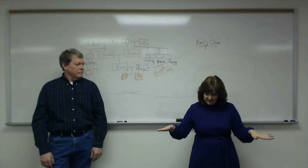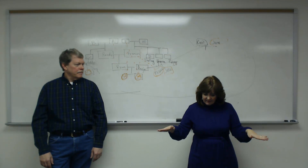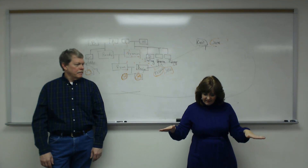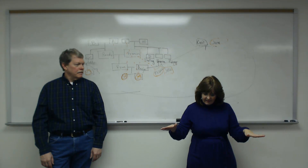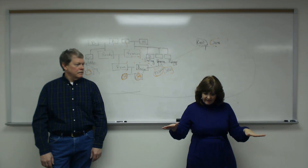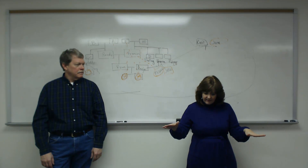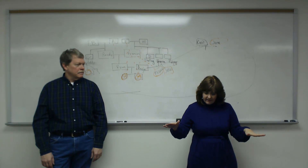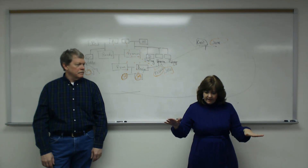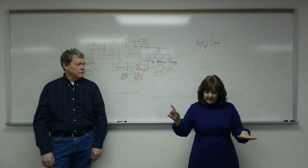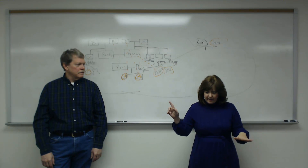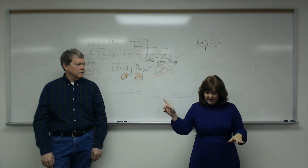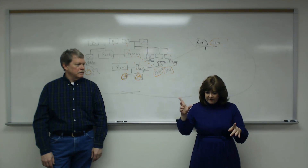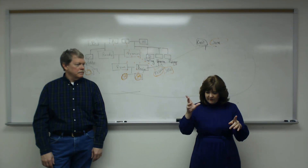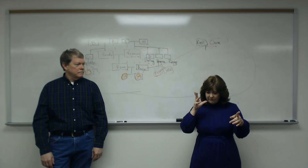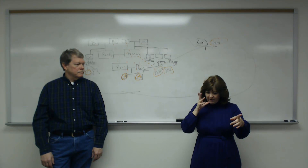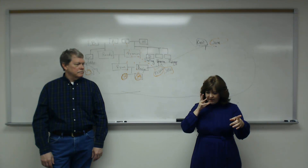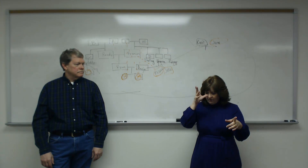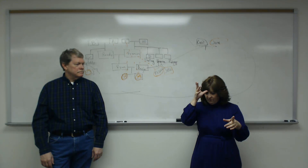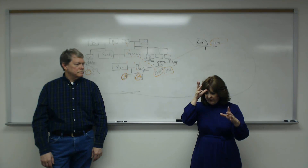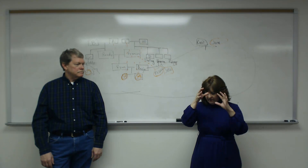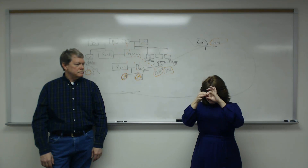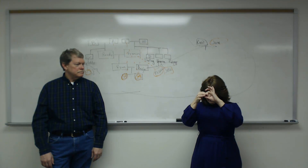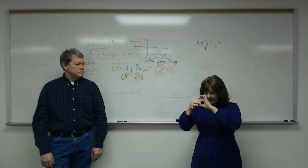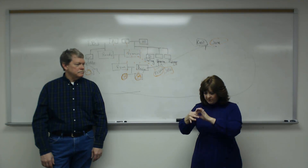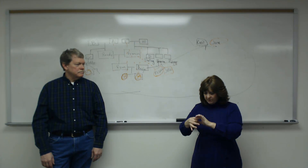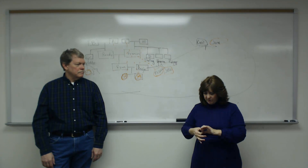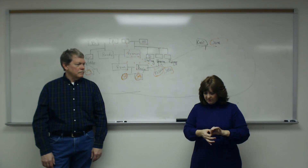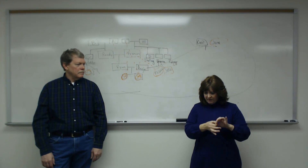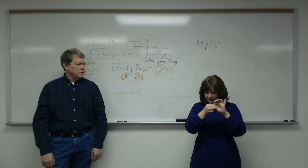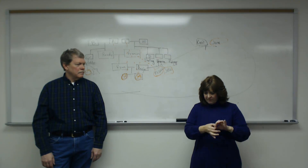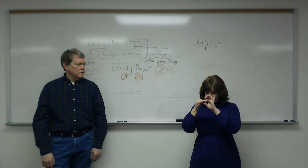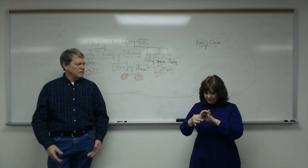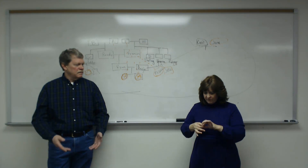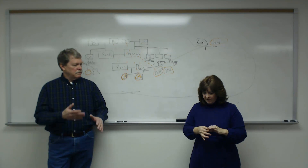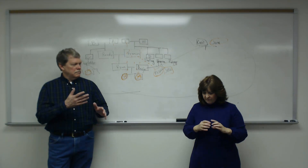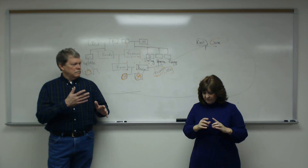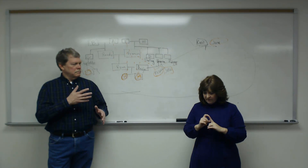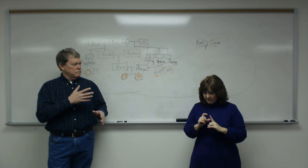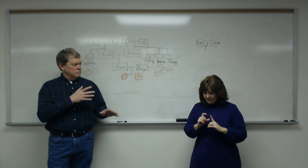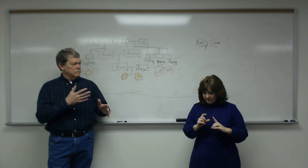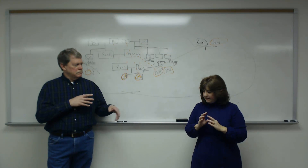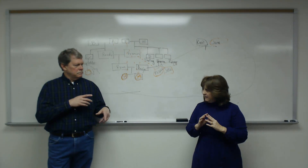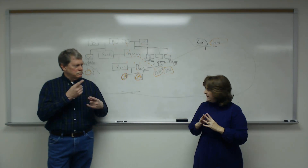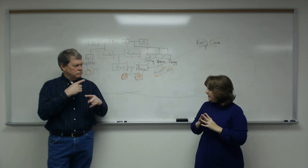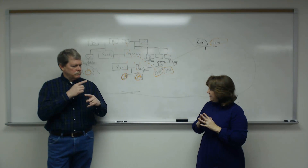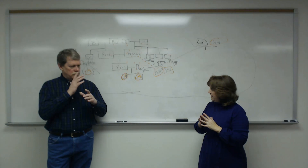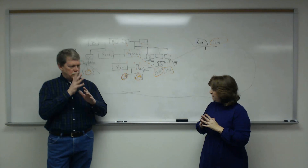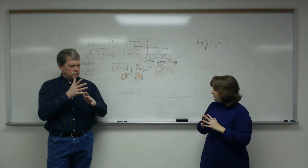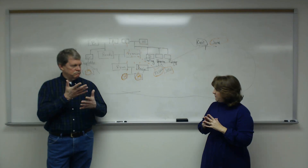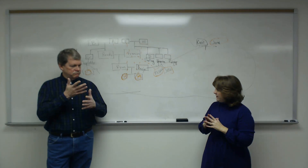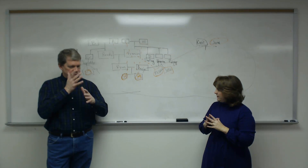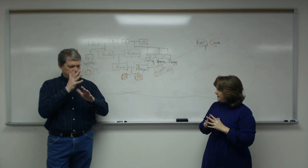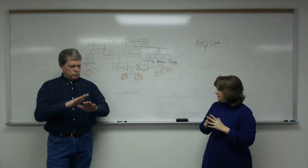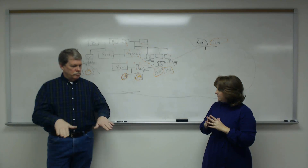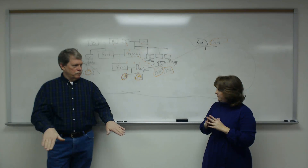children. It had to do with that whole parent relationship. It was a relationship word. What did we miss?